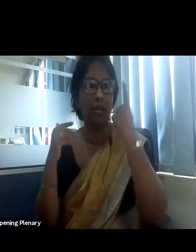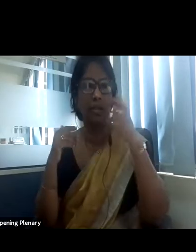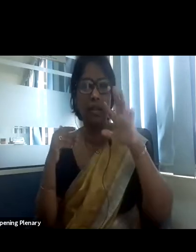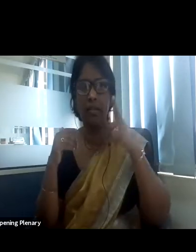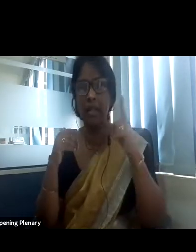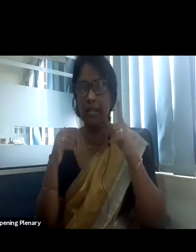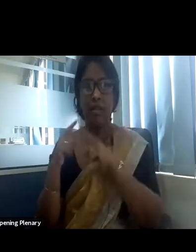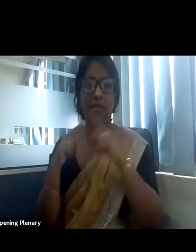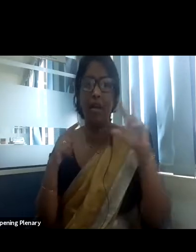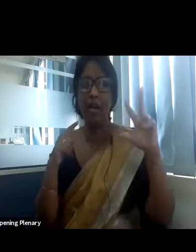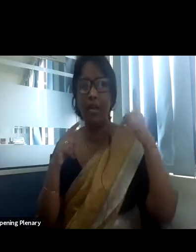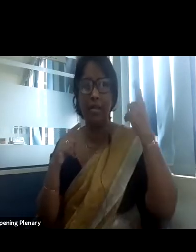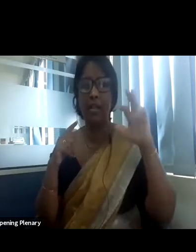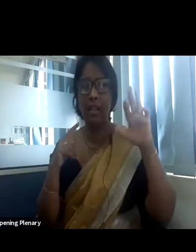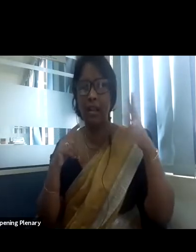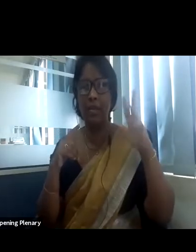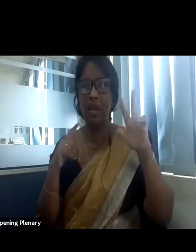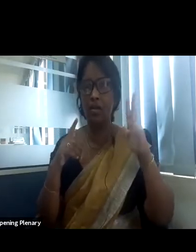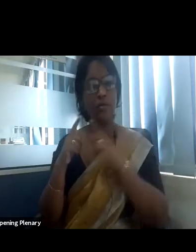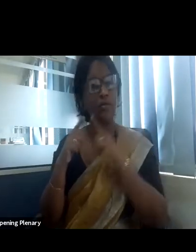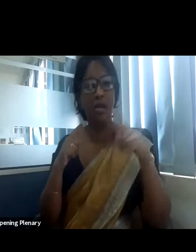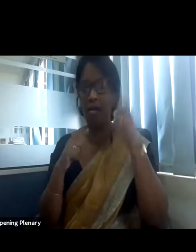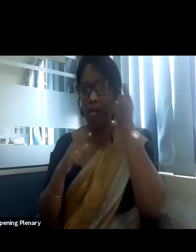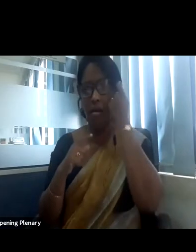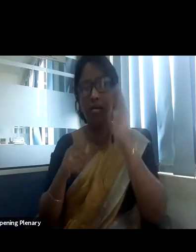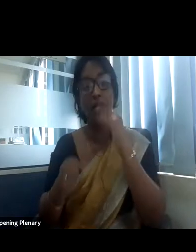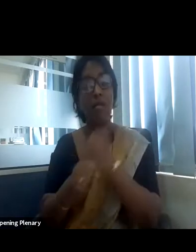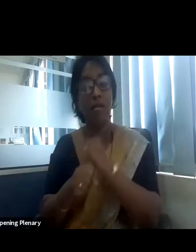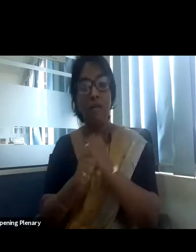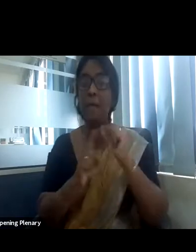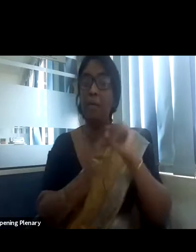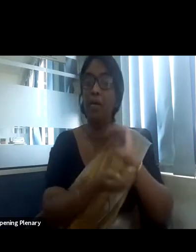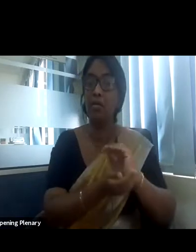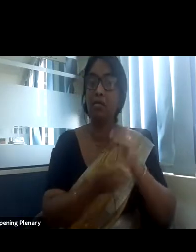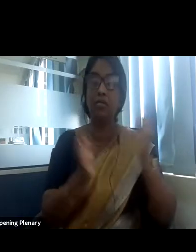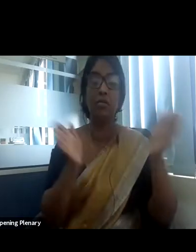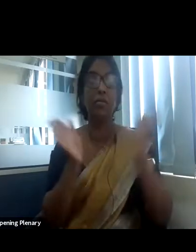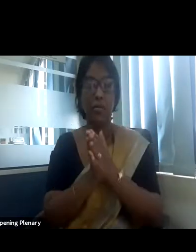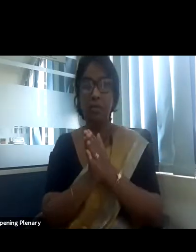about stagflation risks, whether because of supply side or other constraints.